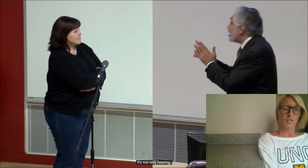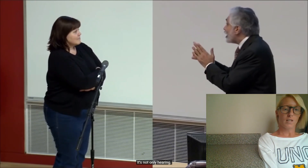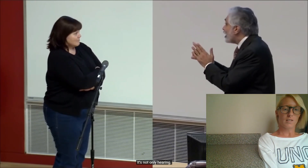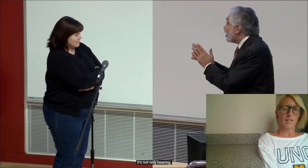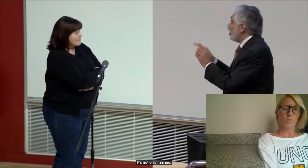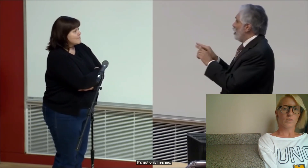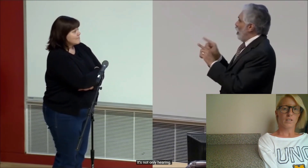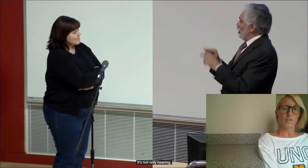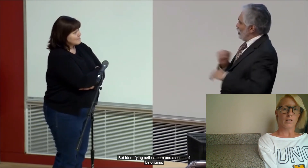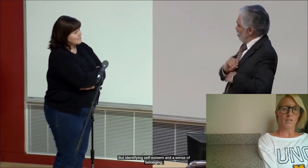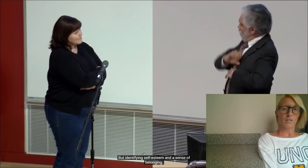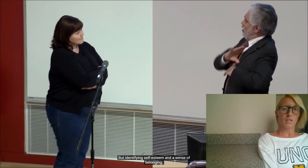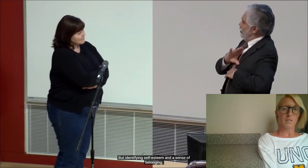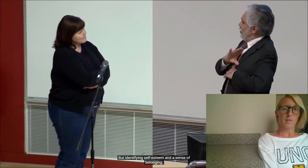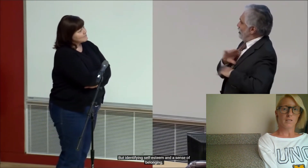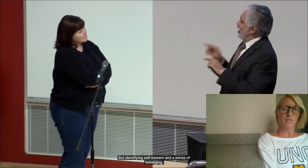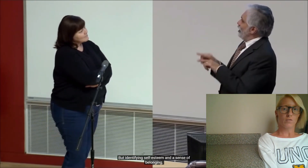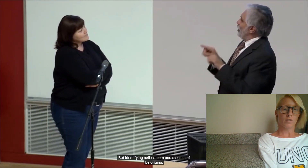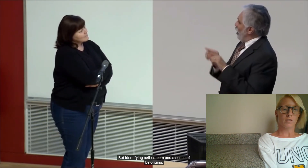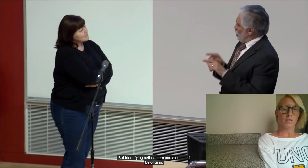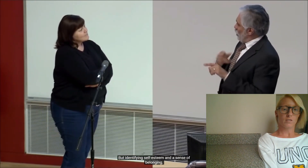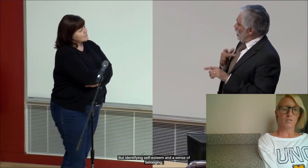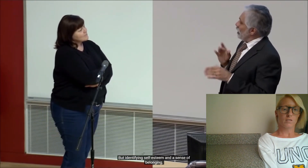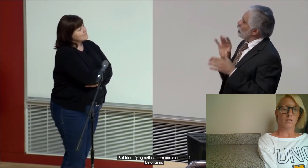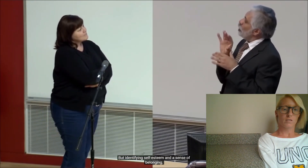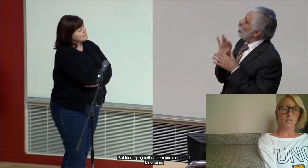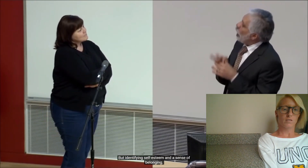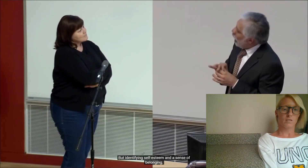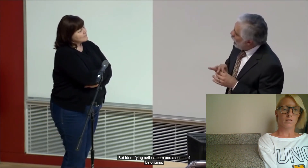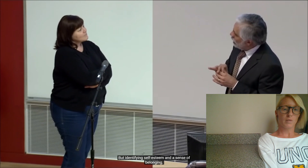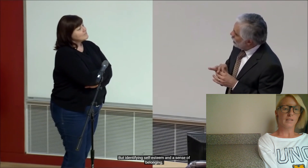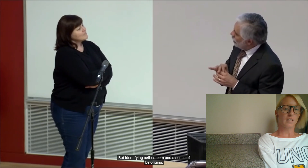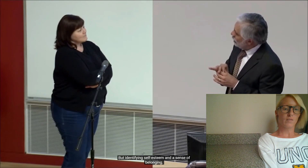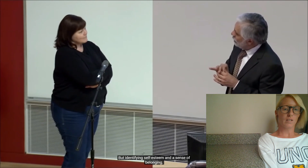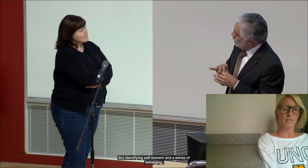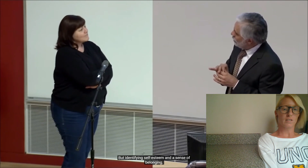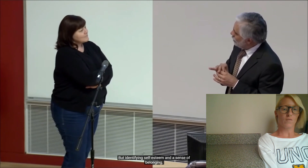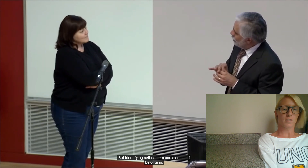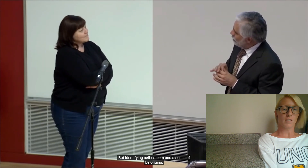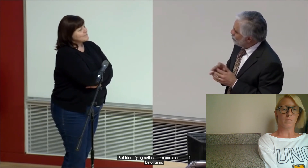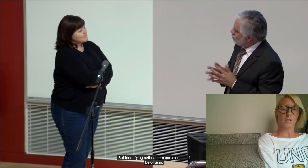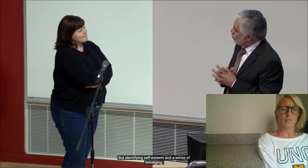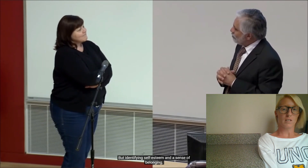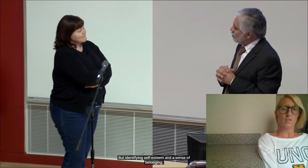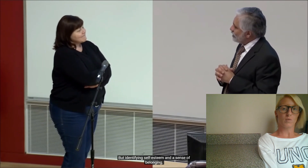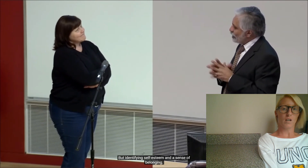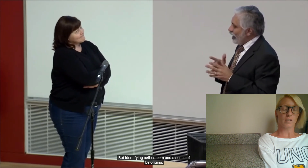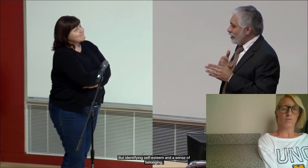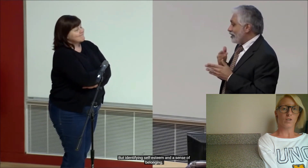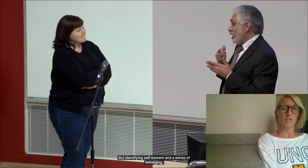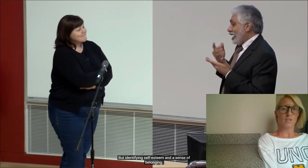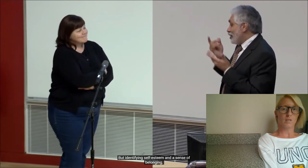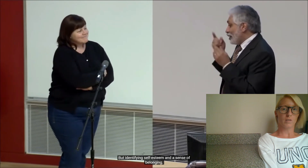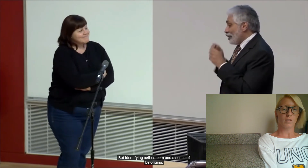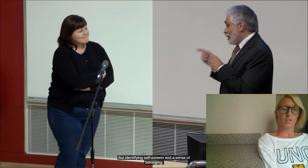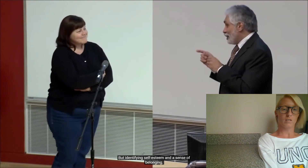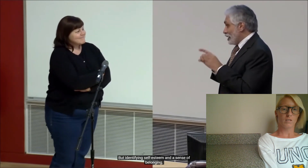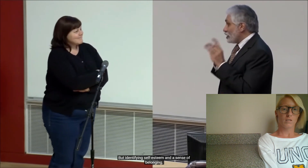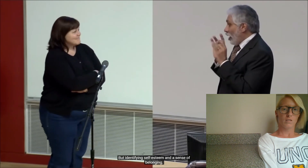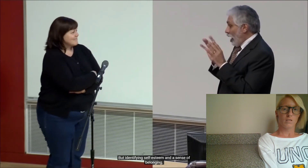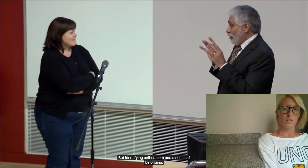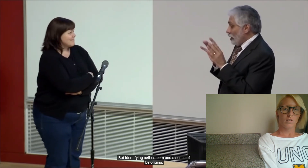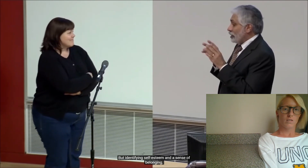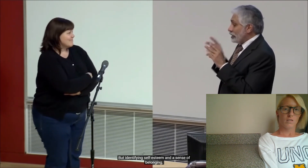only hearing, And it's not but only hearing, identifying different- self-esteem but identifying and a the sense of self-esteem and a belonging. sense of belonging for any